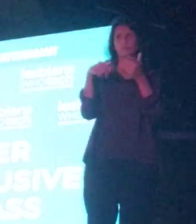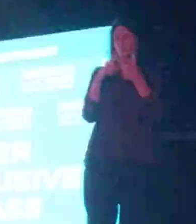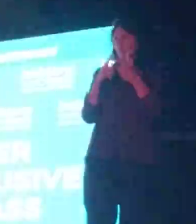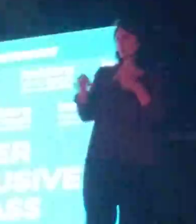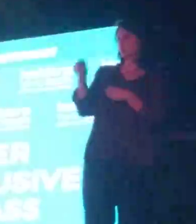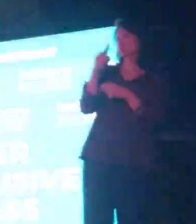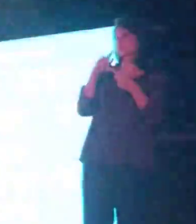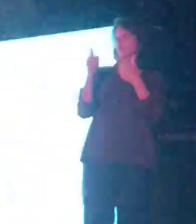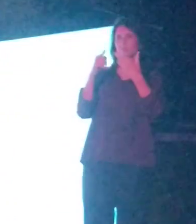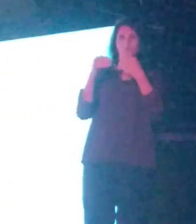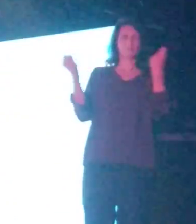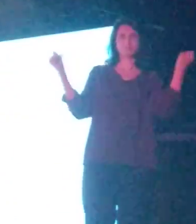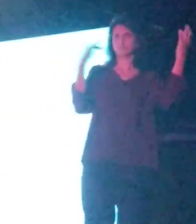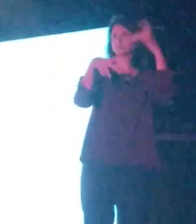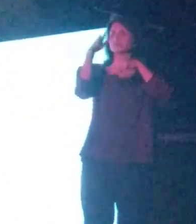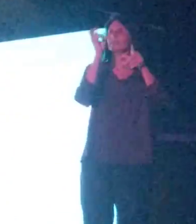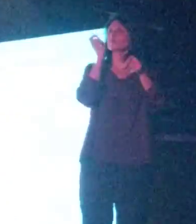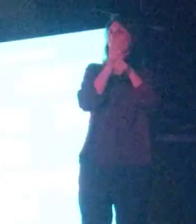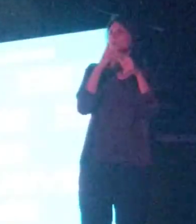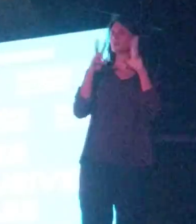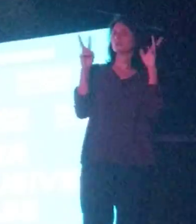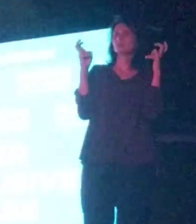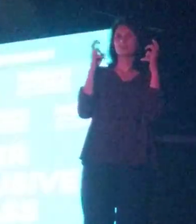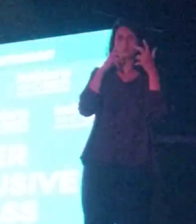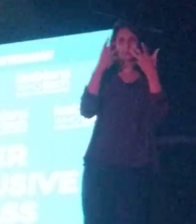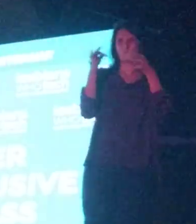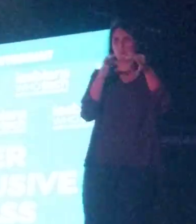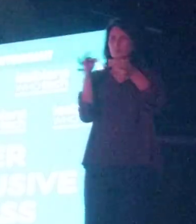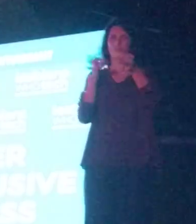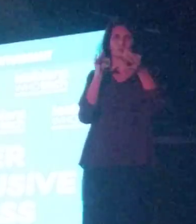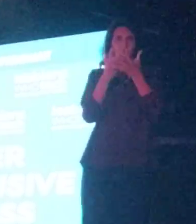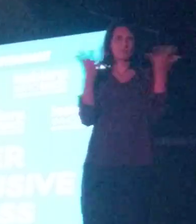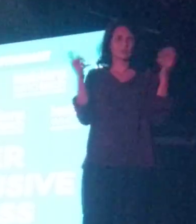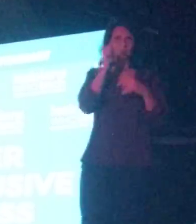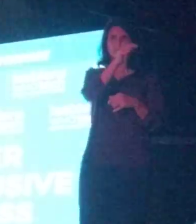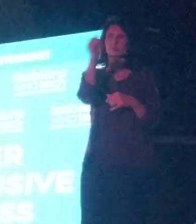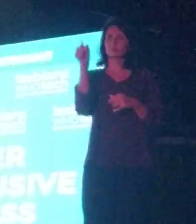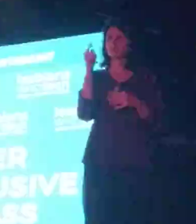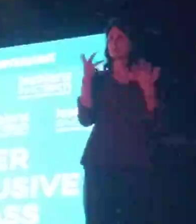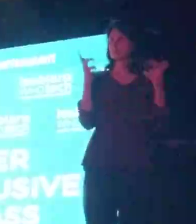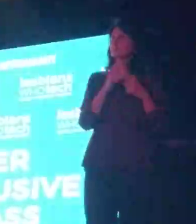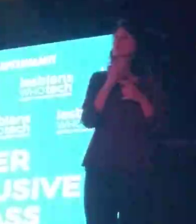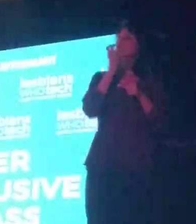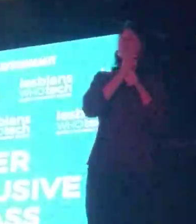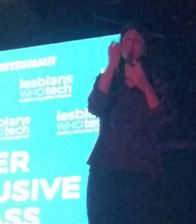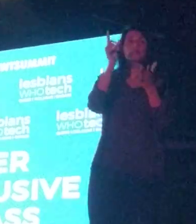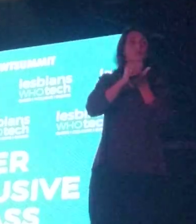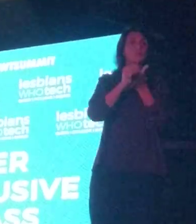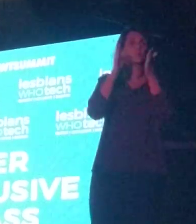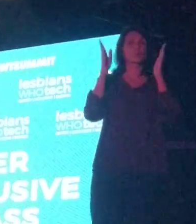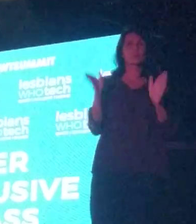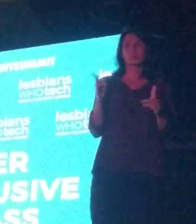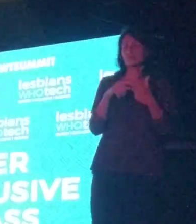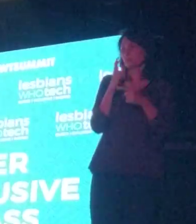it. I've talked to so many reporters since who had a hard time making sense of the election, and